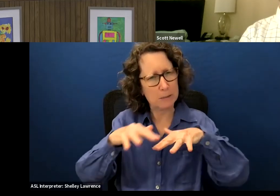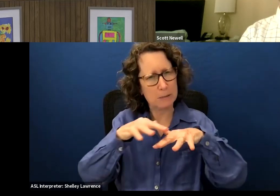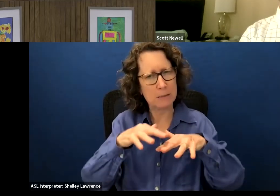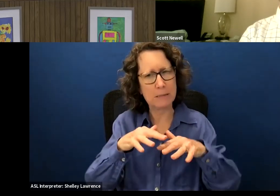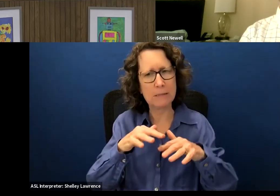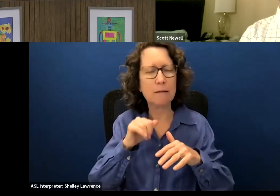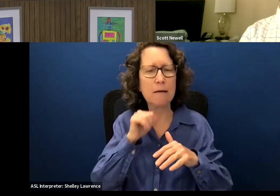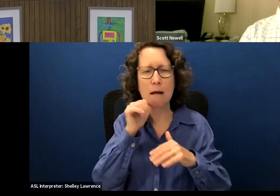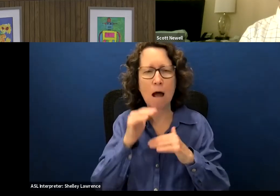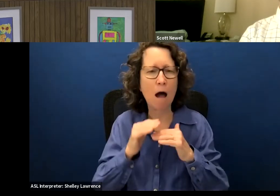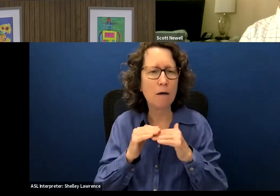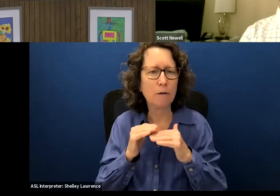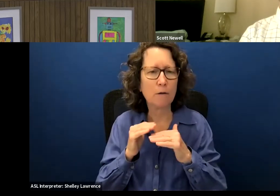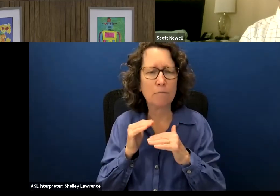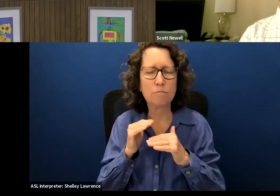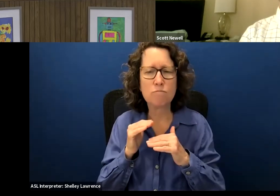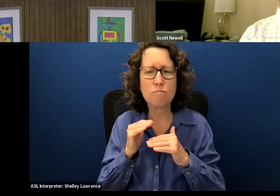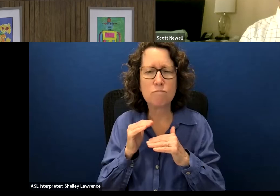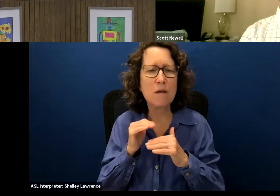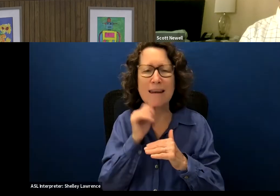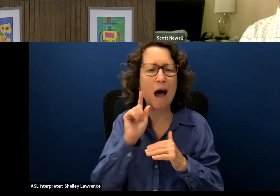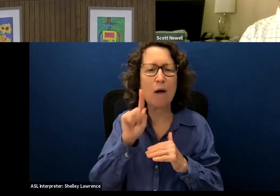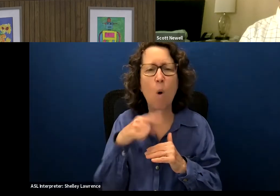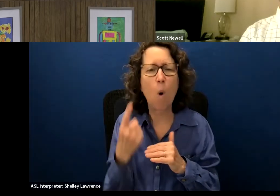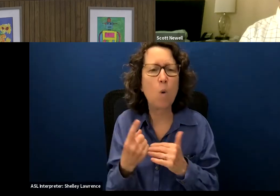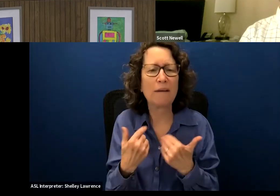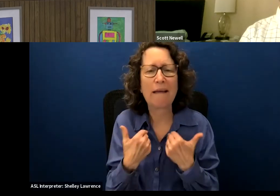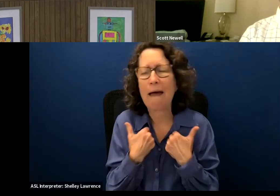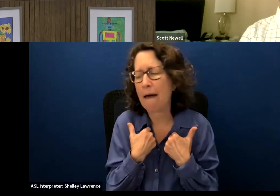not to only have,